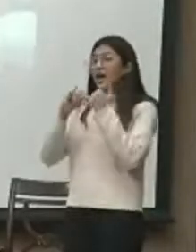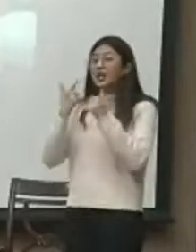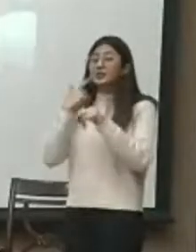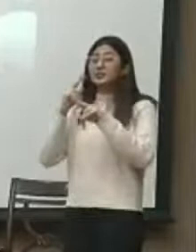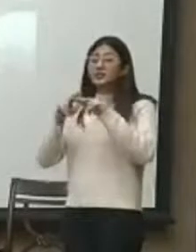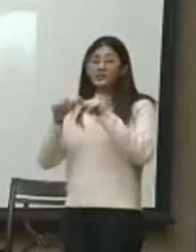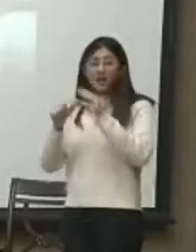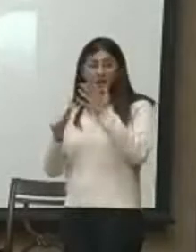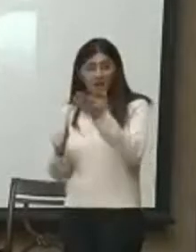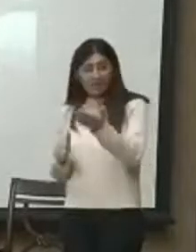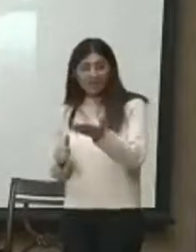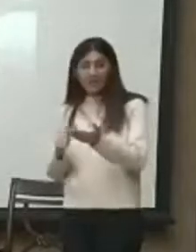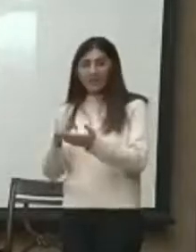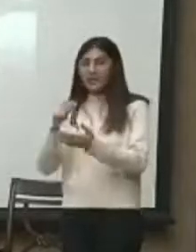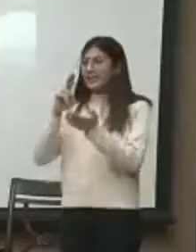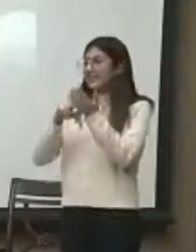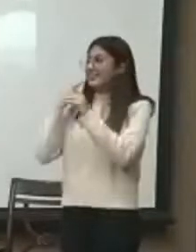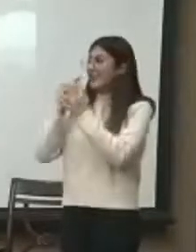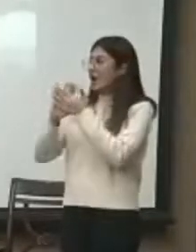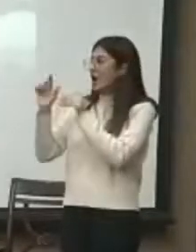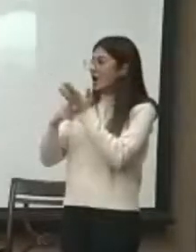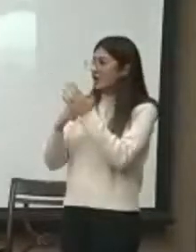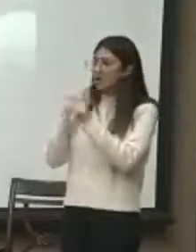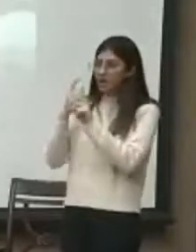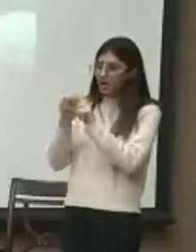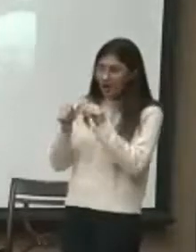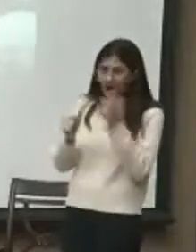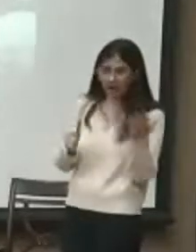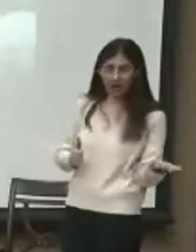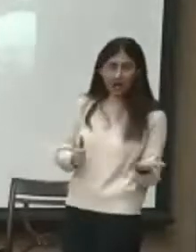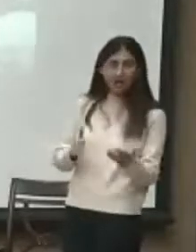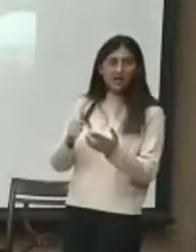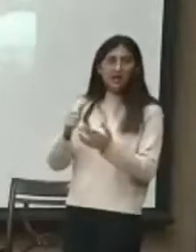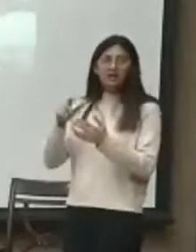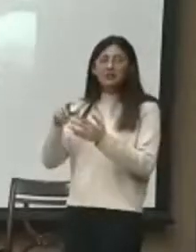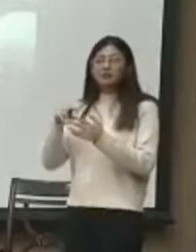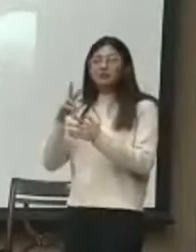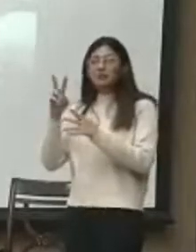Asifa, my colleague Niharika is here. My colleague Bejar,